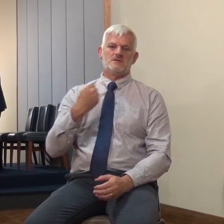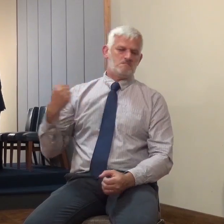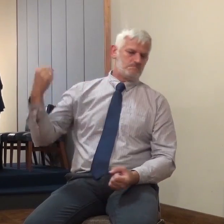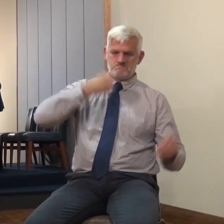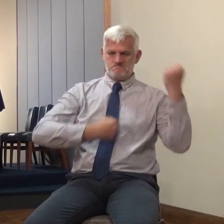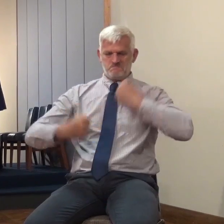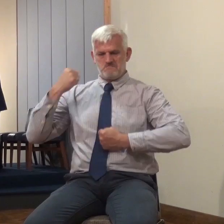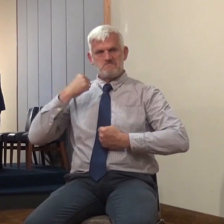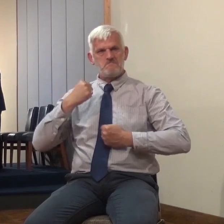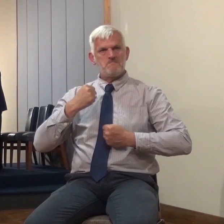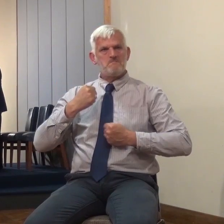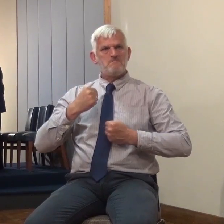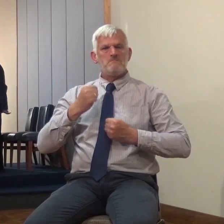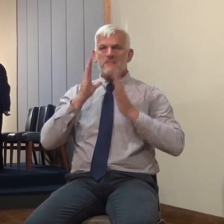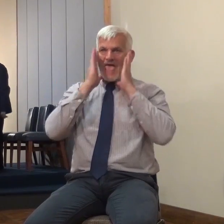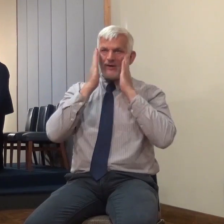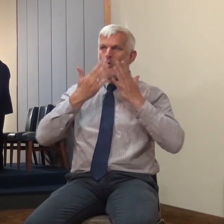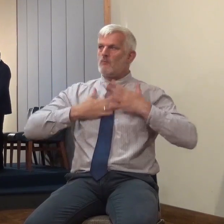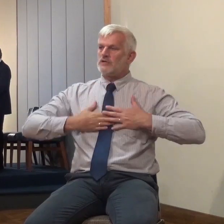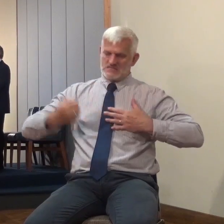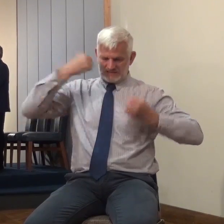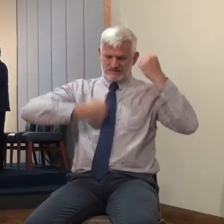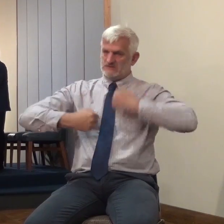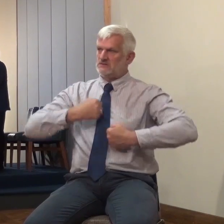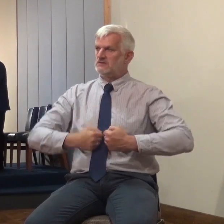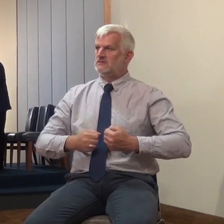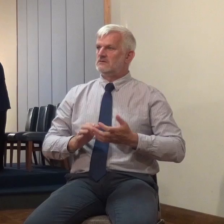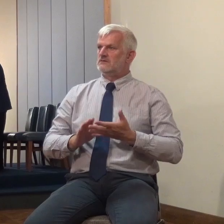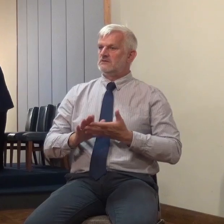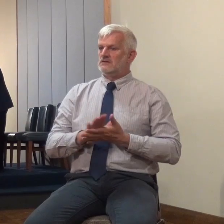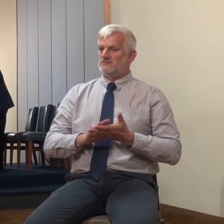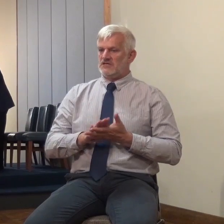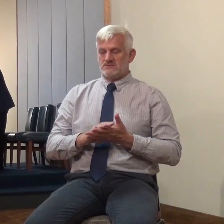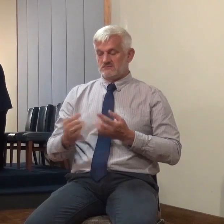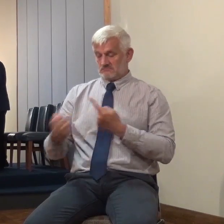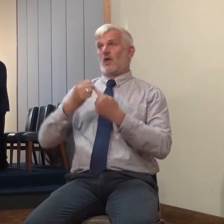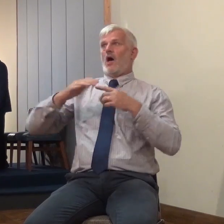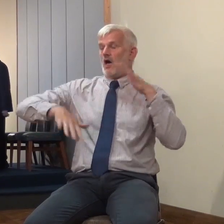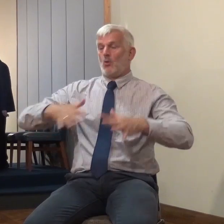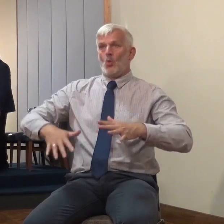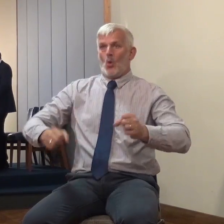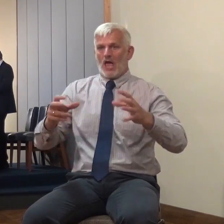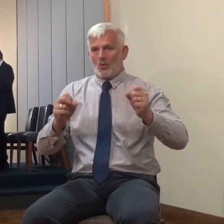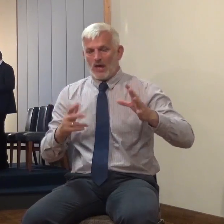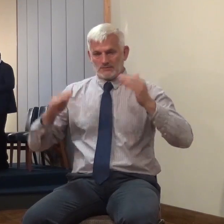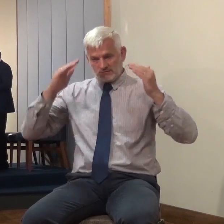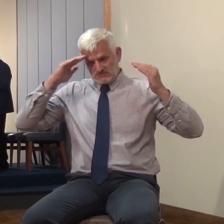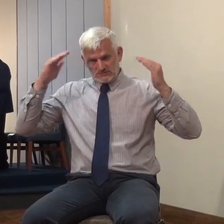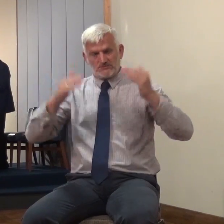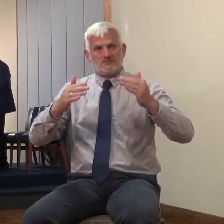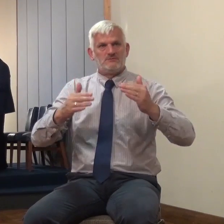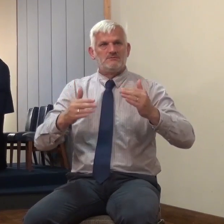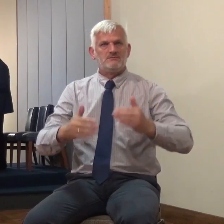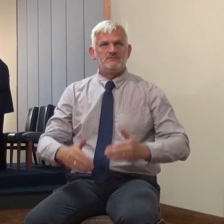blow to the body or to the head that has the effects of concentrating the mind and completely distracting